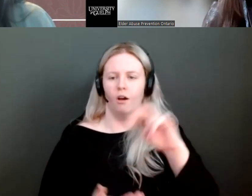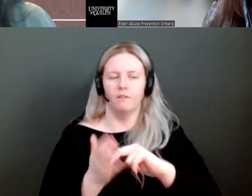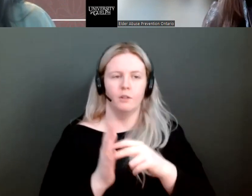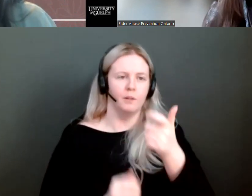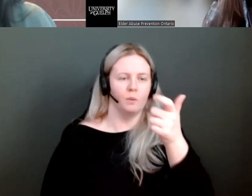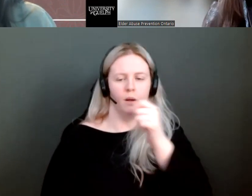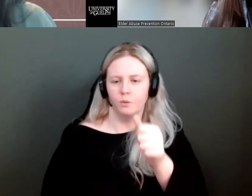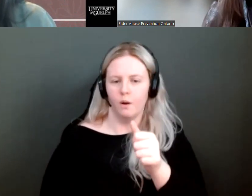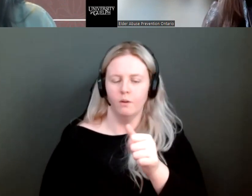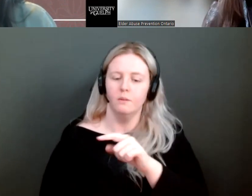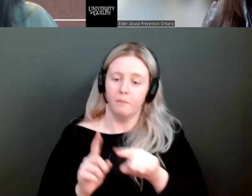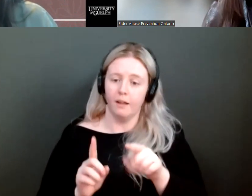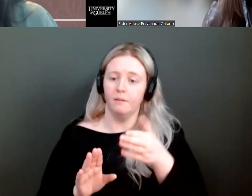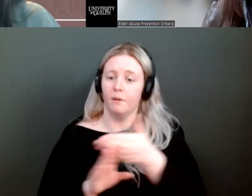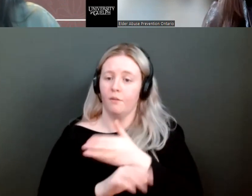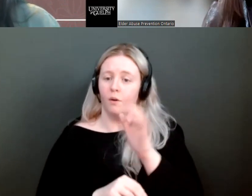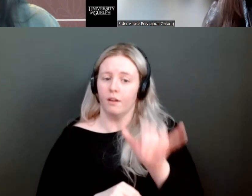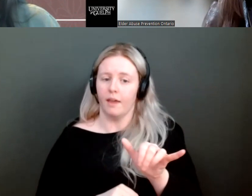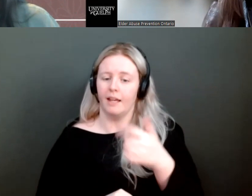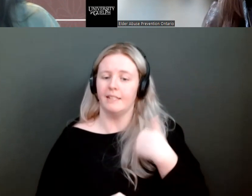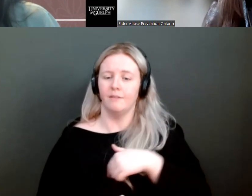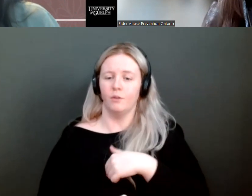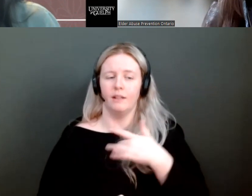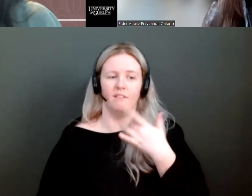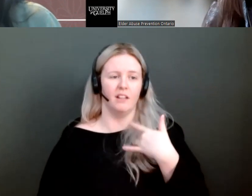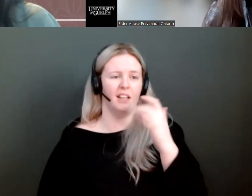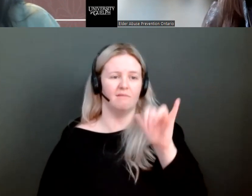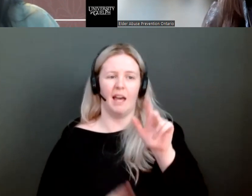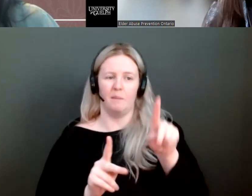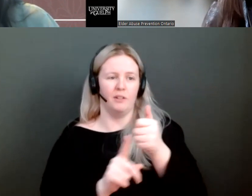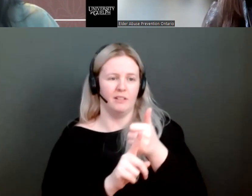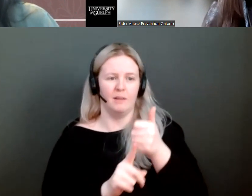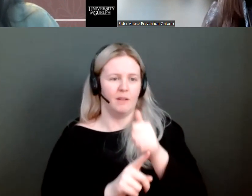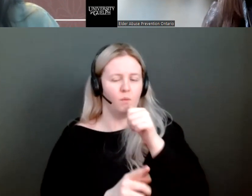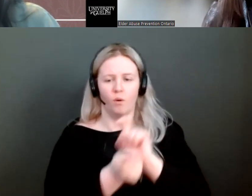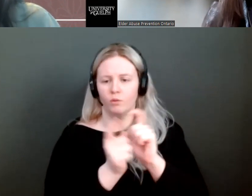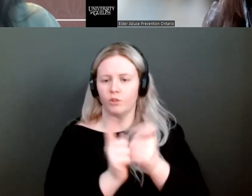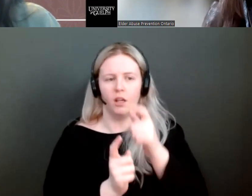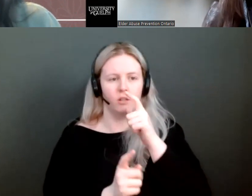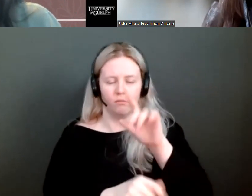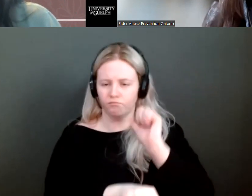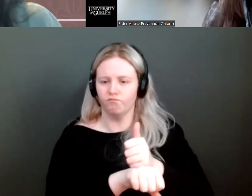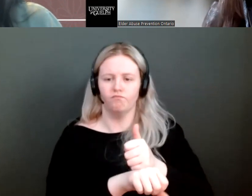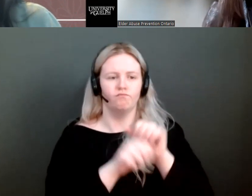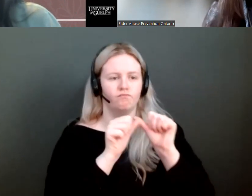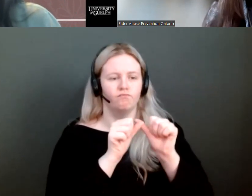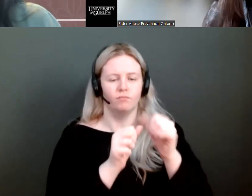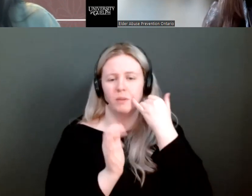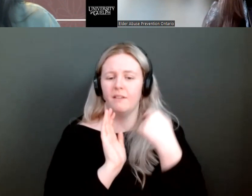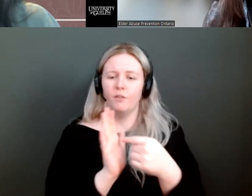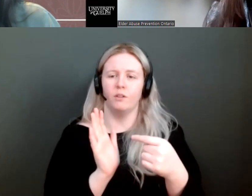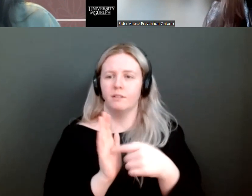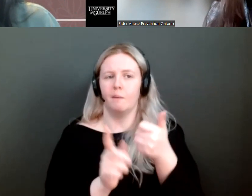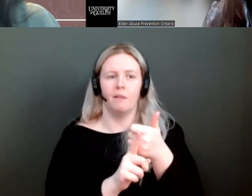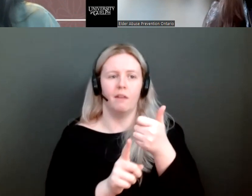going to be a change in this person's attitude, is we always make sure we respond to that person. Even if it's potentially a troll or someone that we know